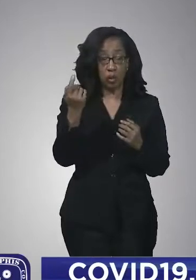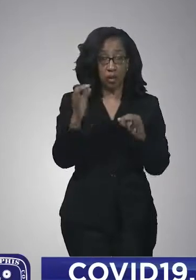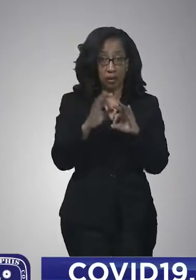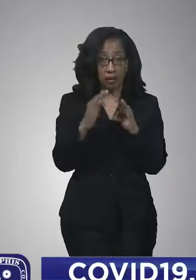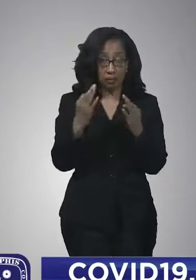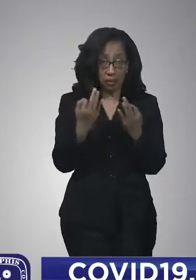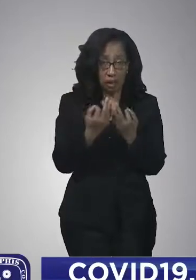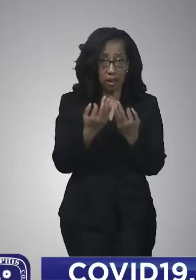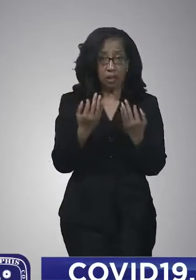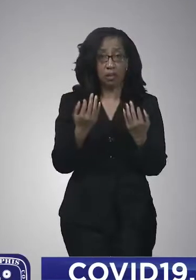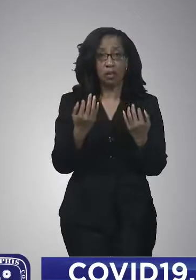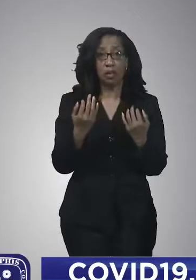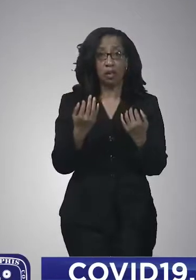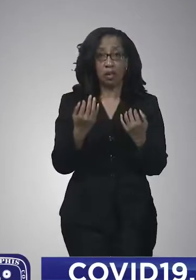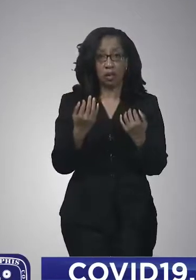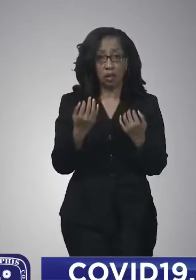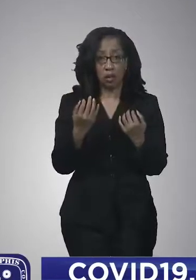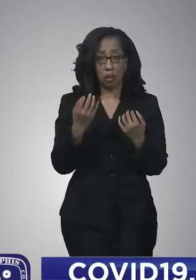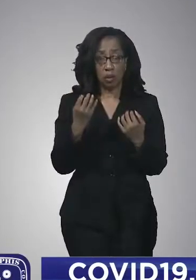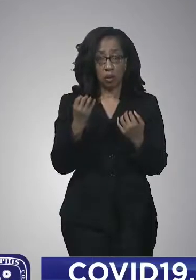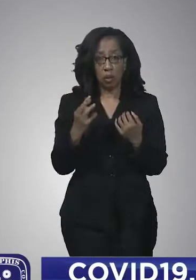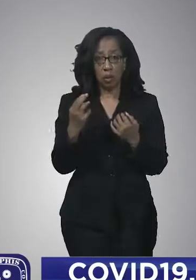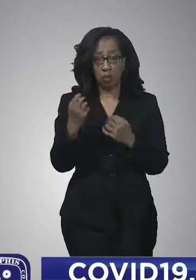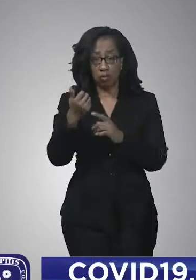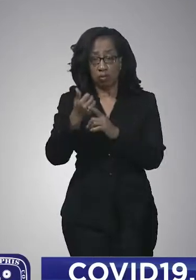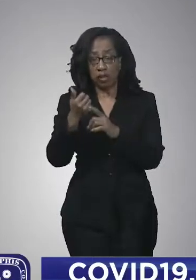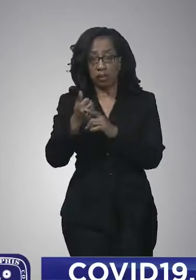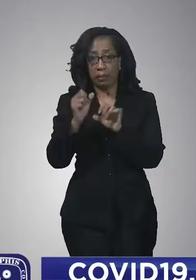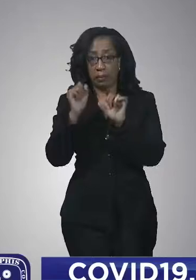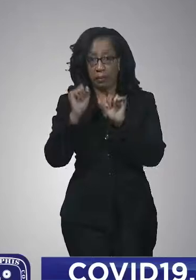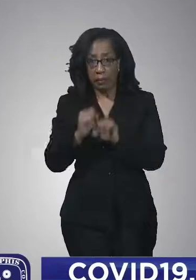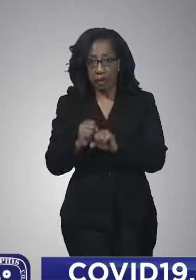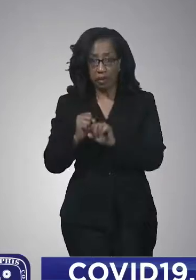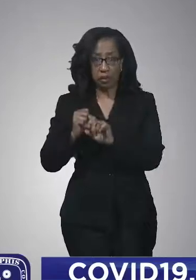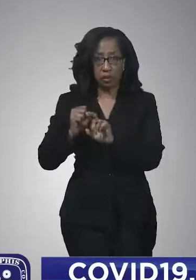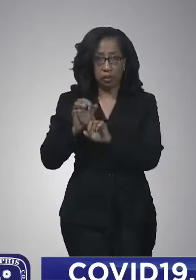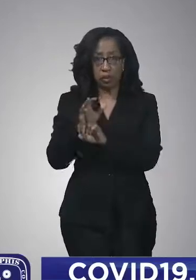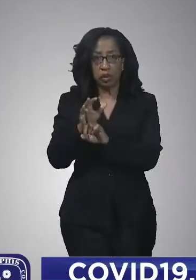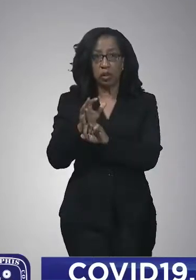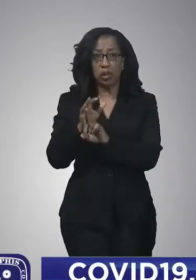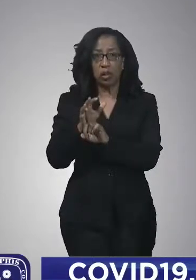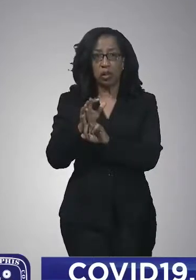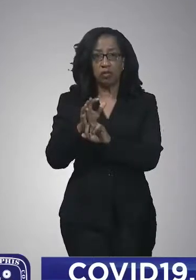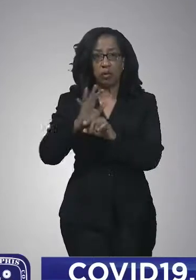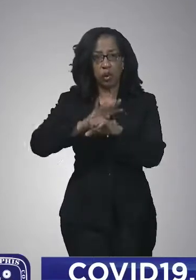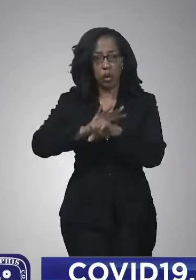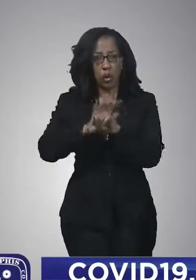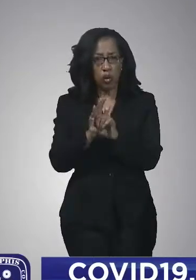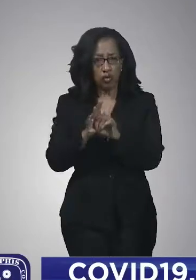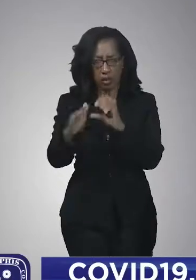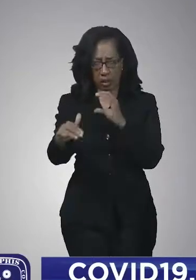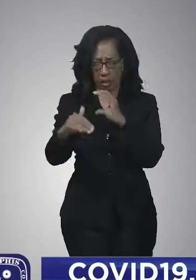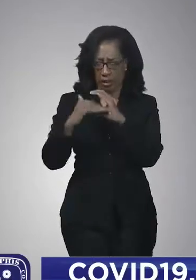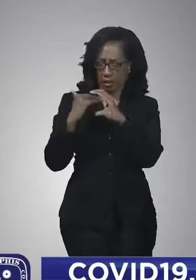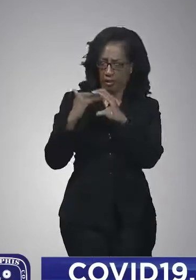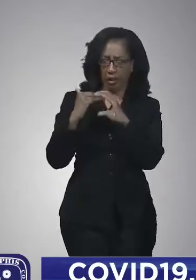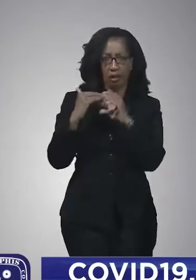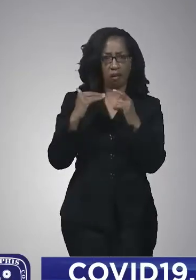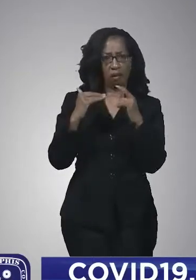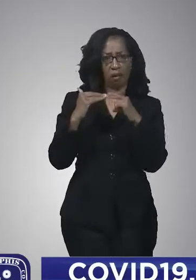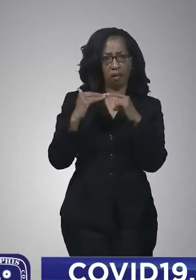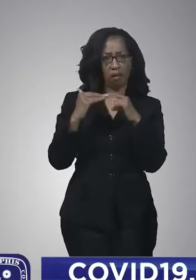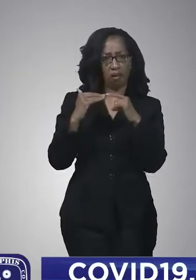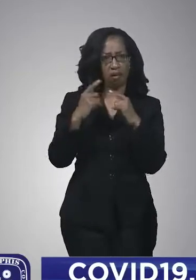themselves were possibly exposed to COVID-19. They're getting an email about that from the